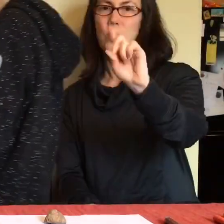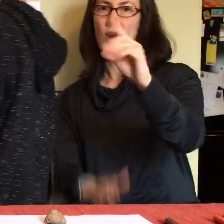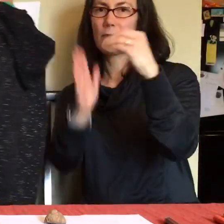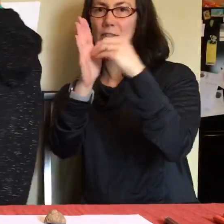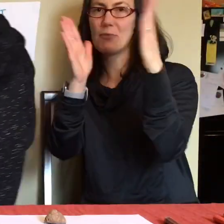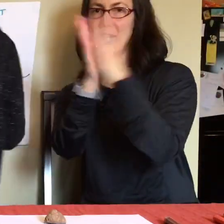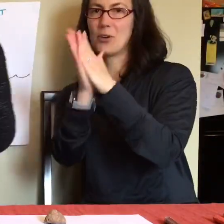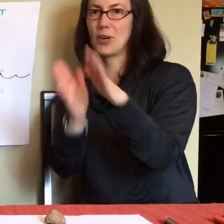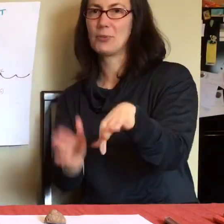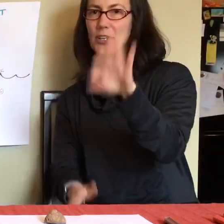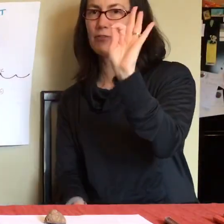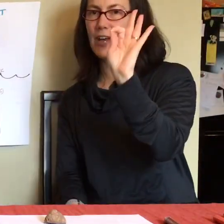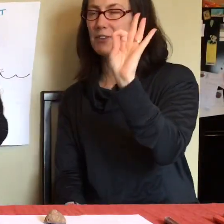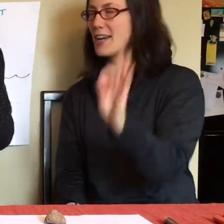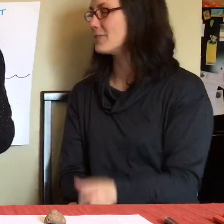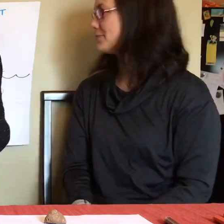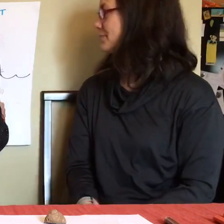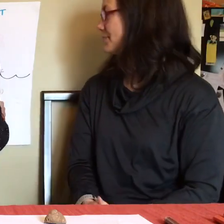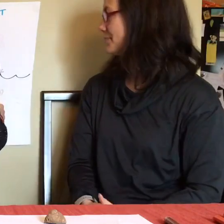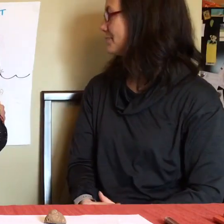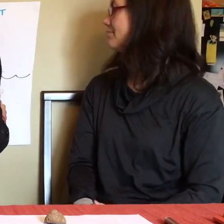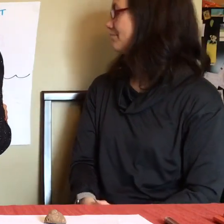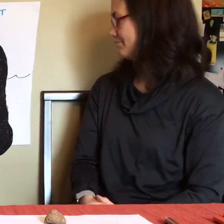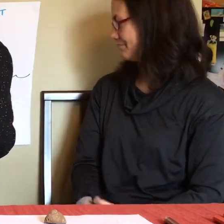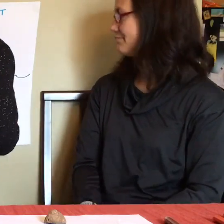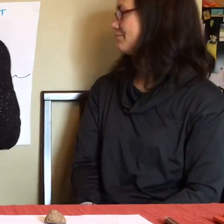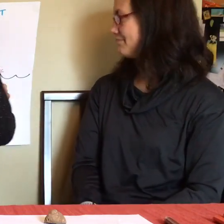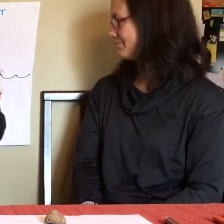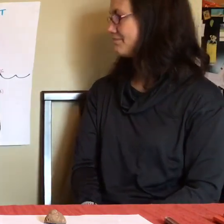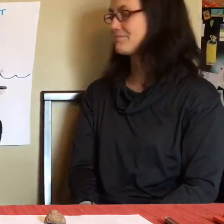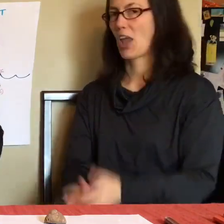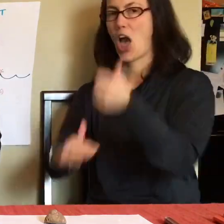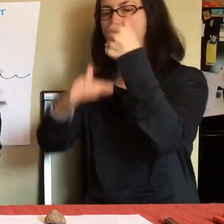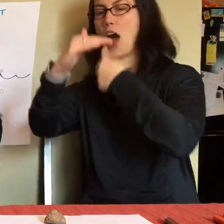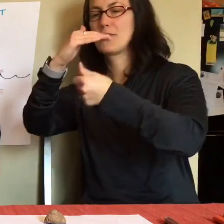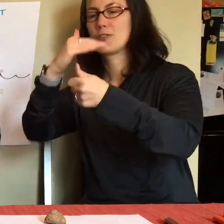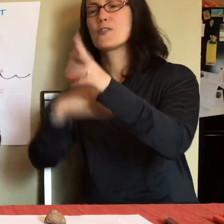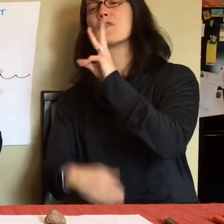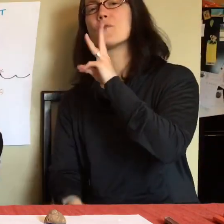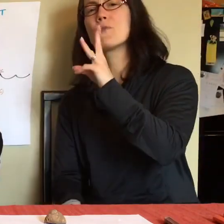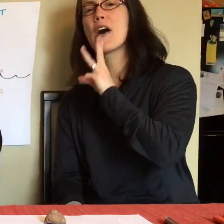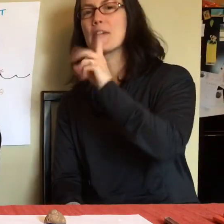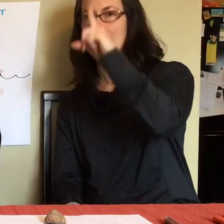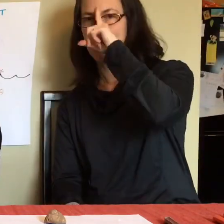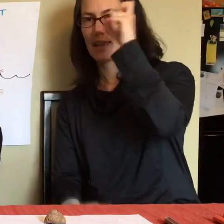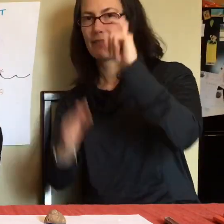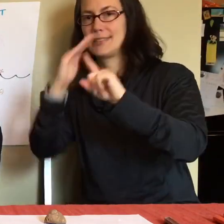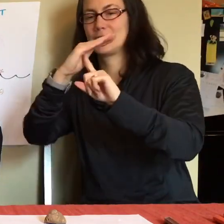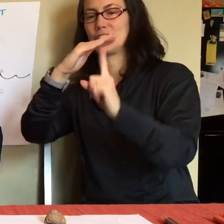Where will you record what you found out? Under here. Because And it it sank. sunk. So it's just